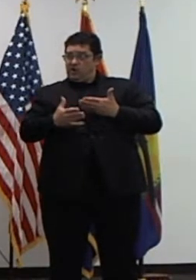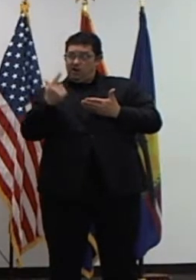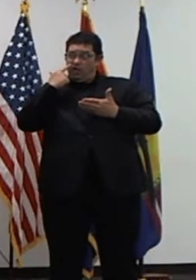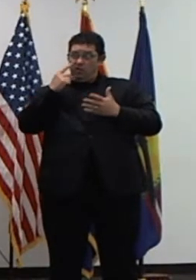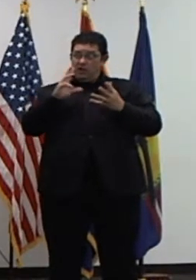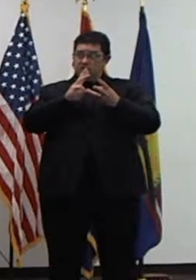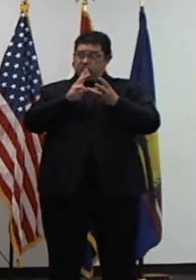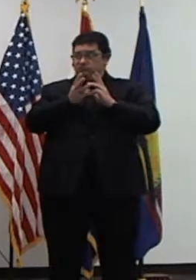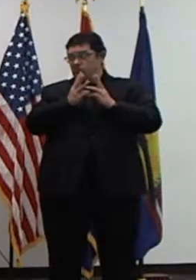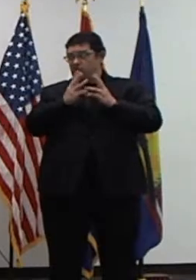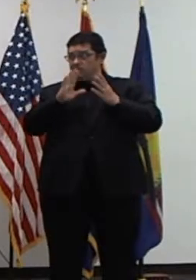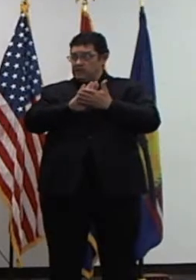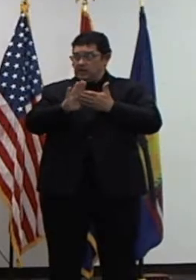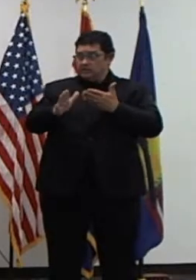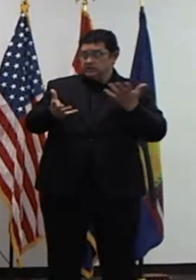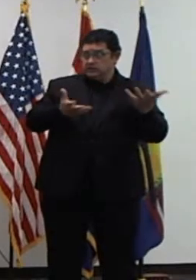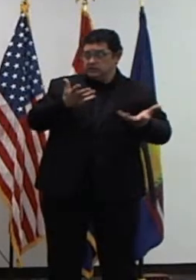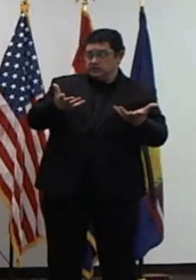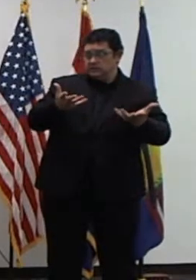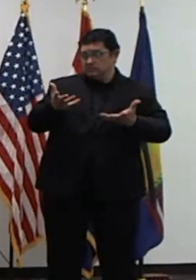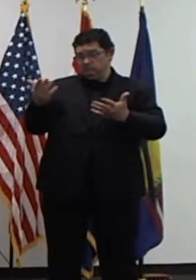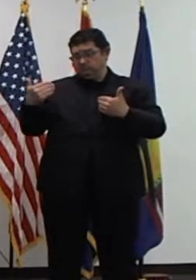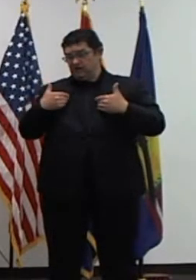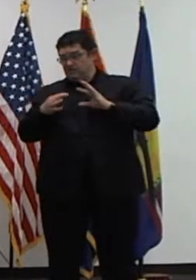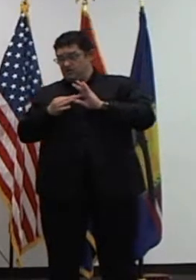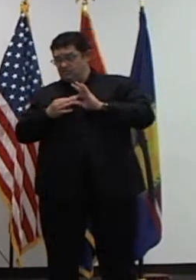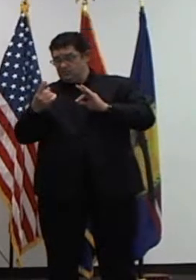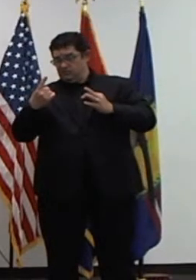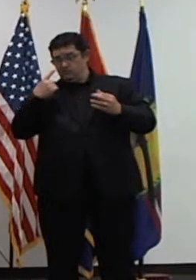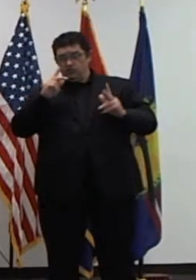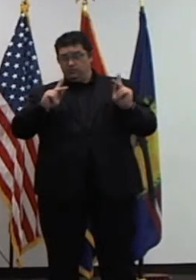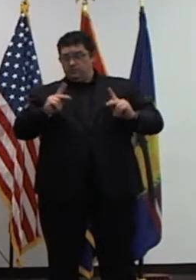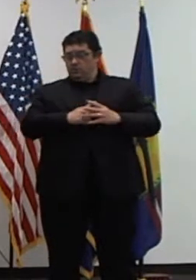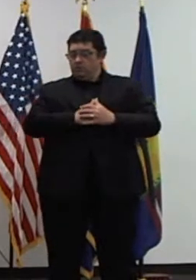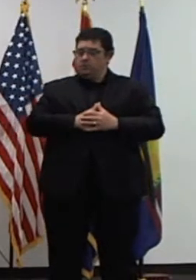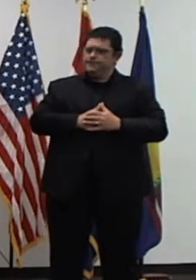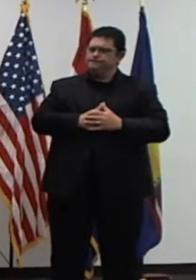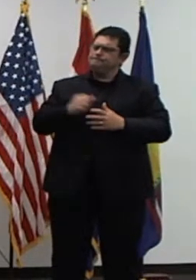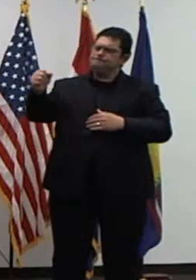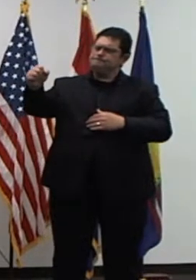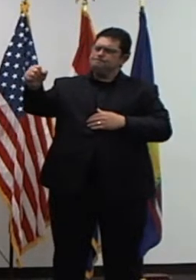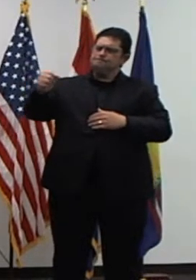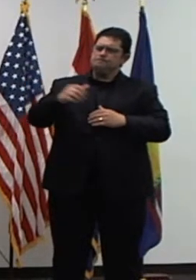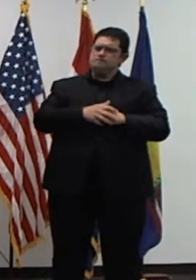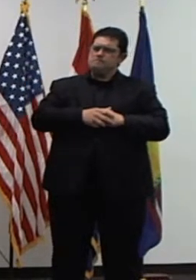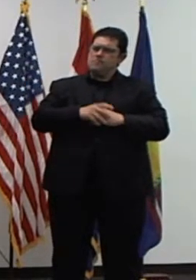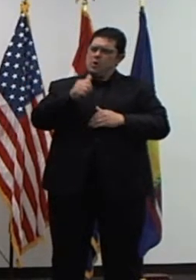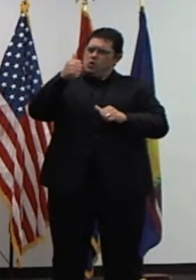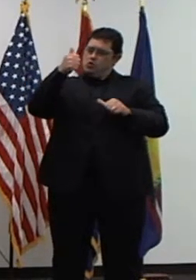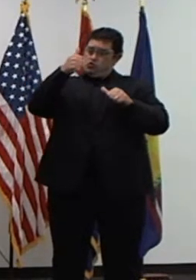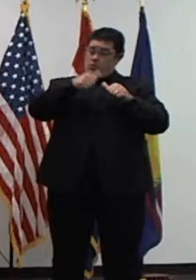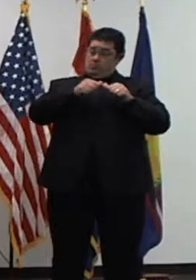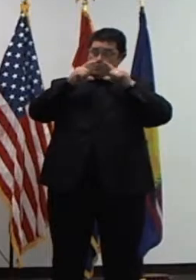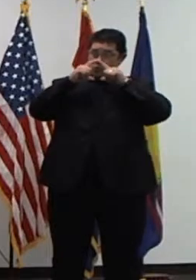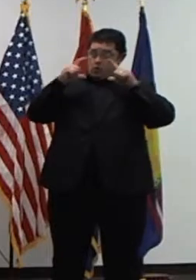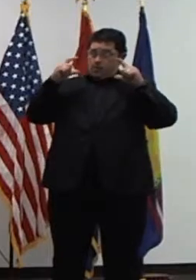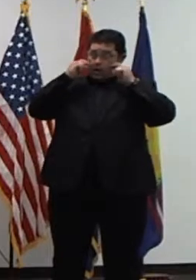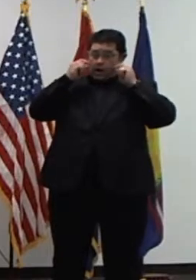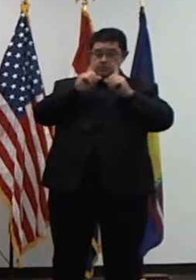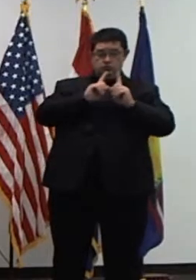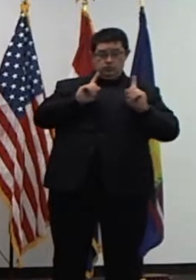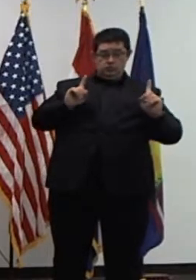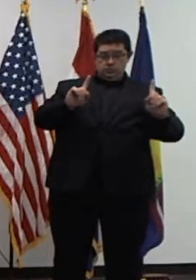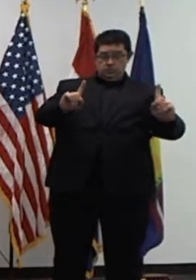nice. Yeah, we just remember, remember wear a mask, social distancing. We take this